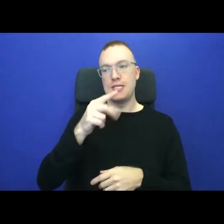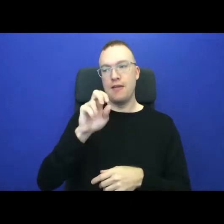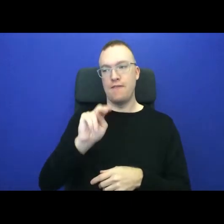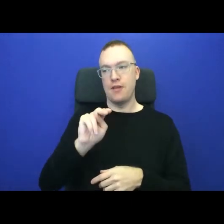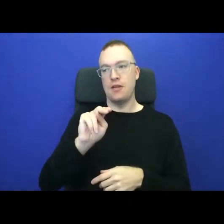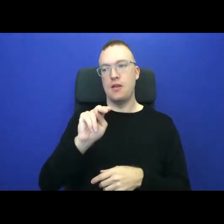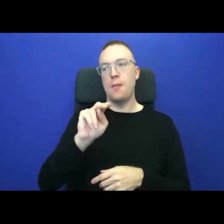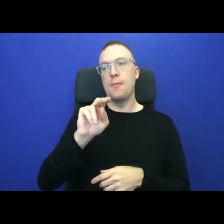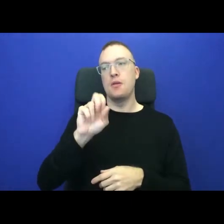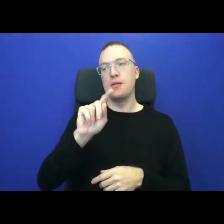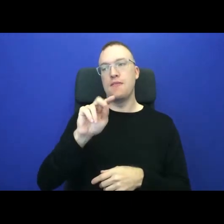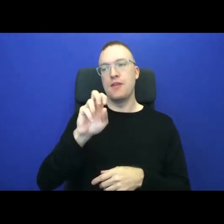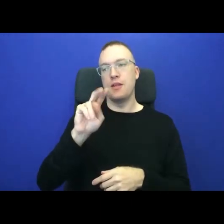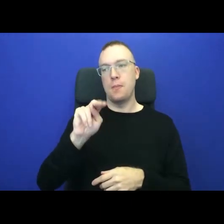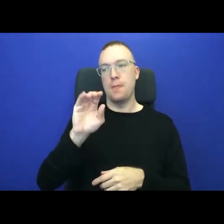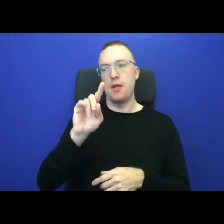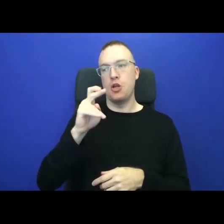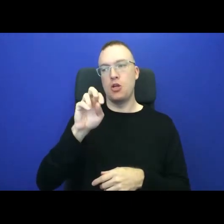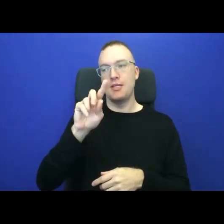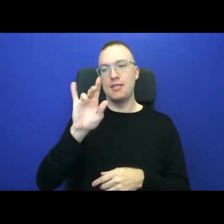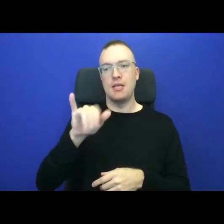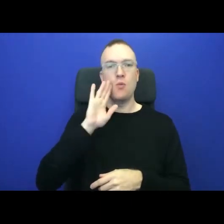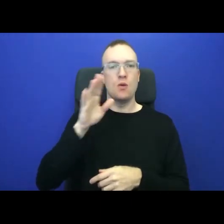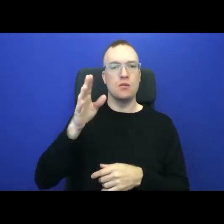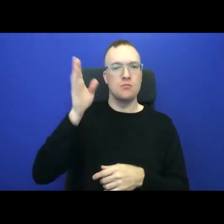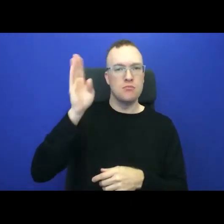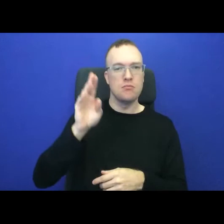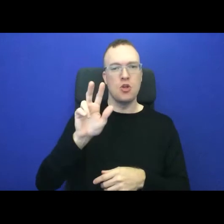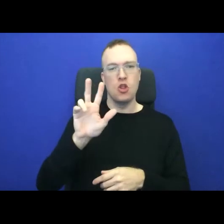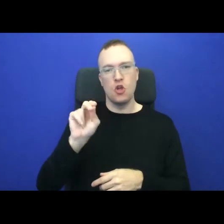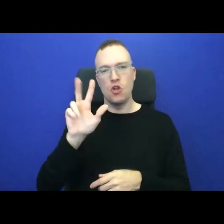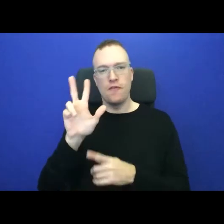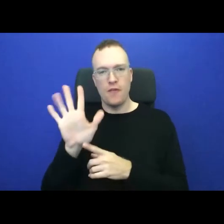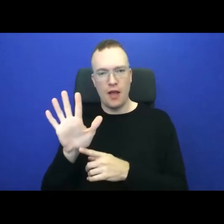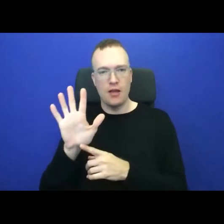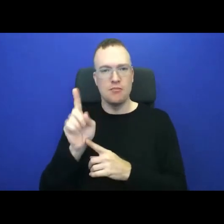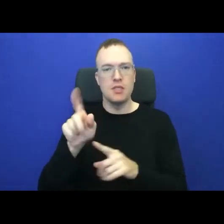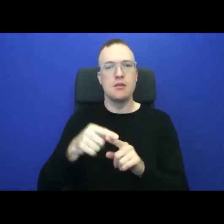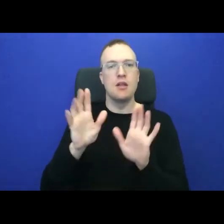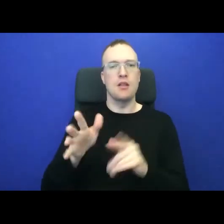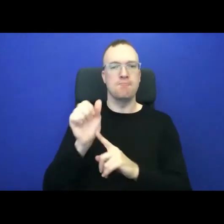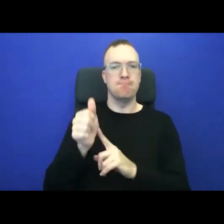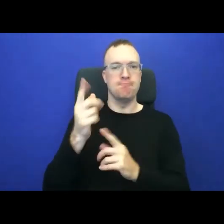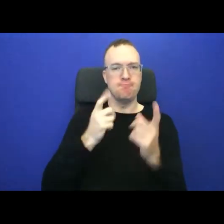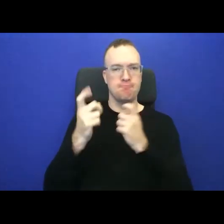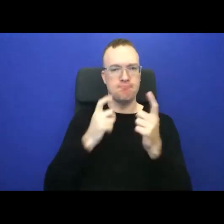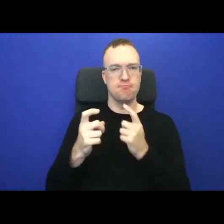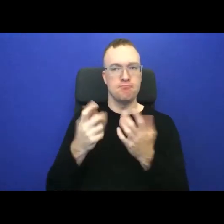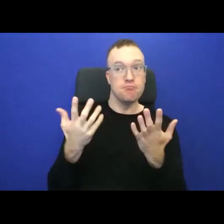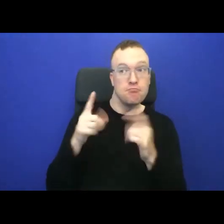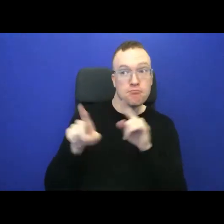I'll talk for about 30-35 minutes, and then I'll make sure we have 10 or 15 minutes for any questions you may have at the